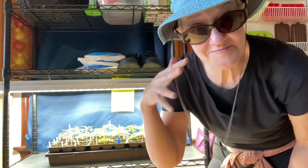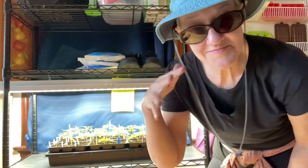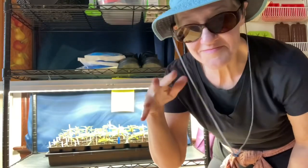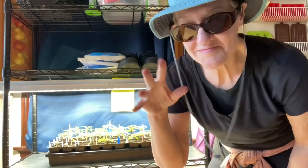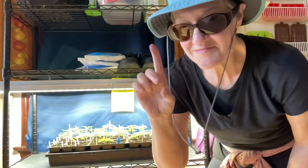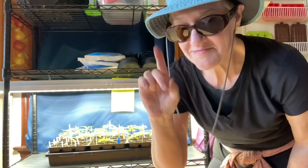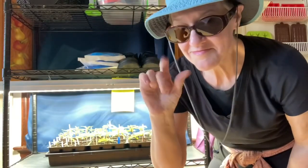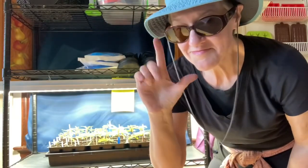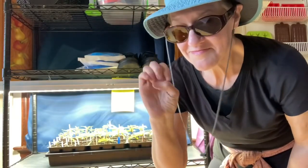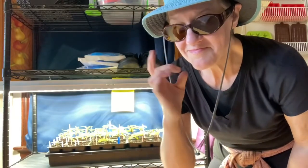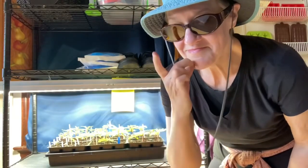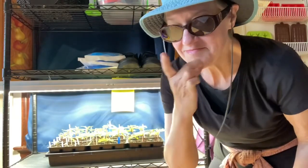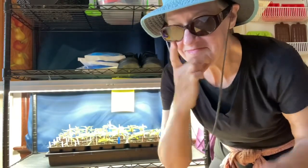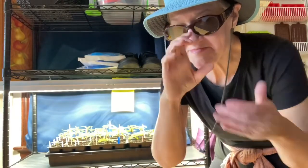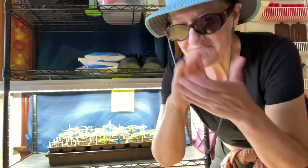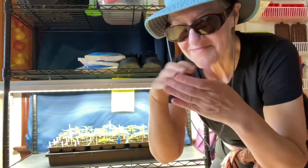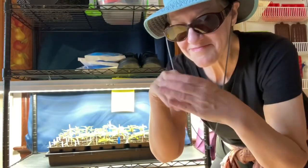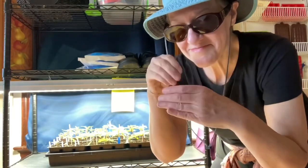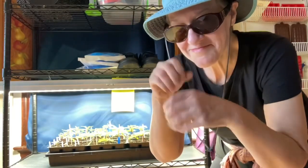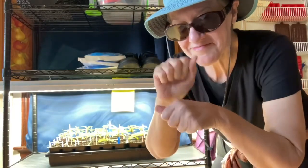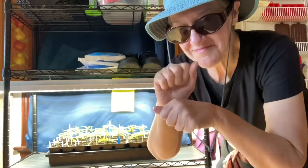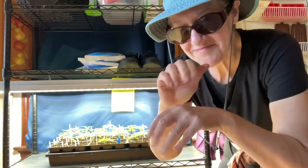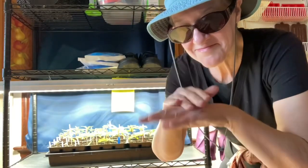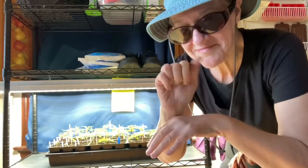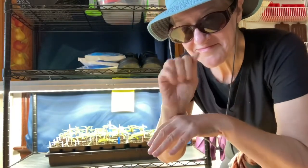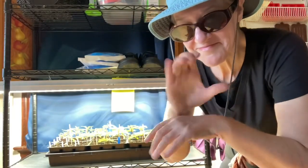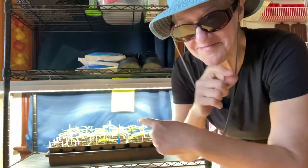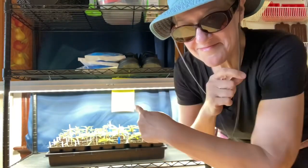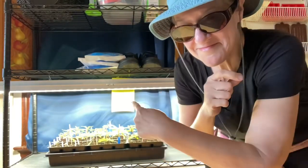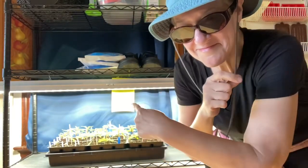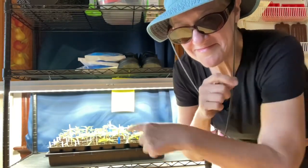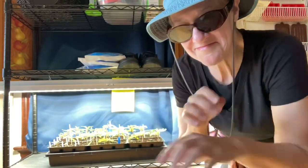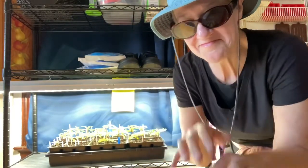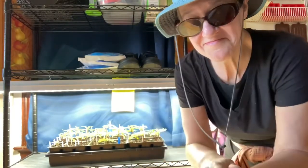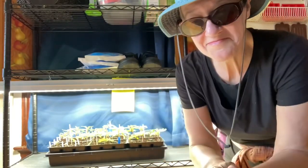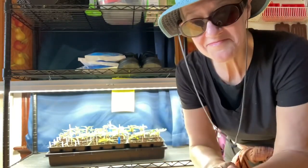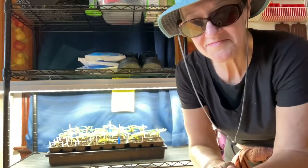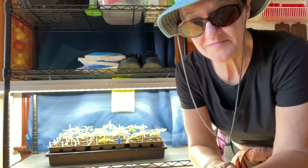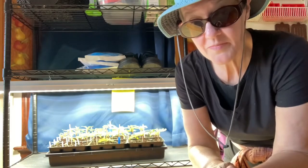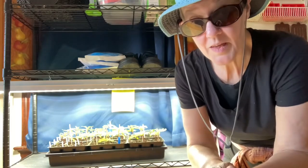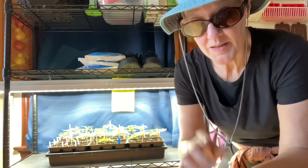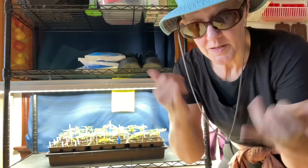And if you hear noise, it's because Dale, my husband's working on the air conditioner right out there.